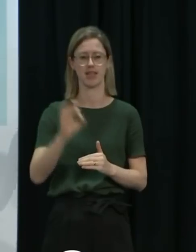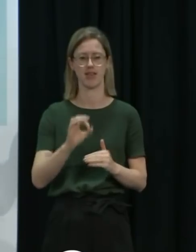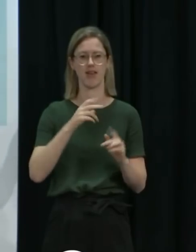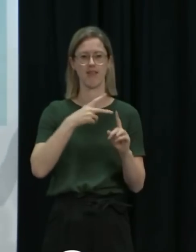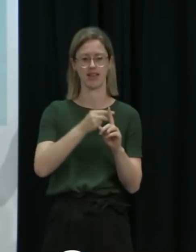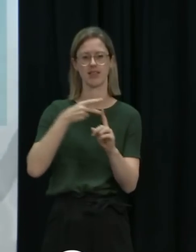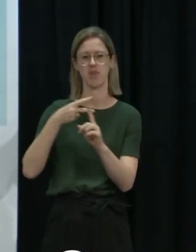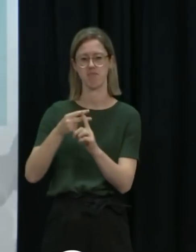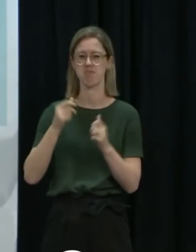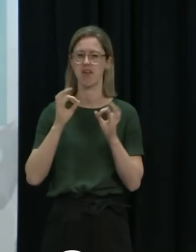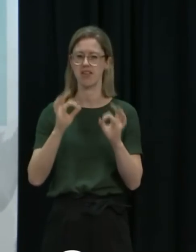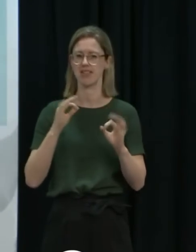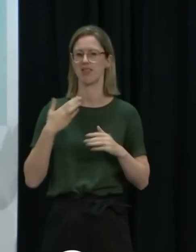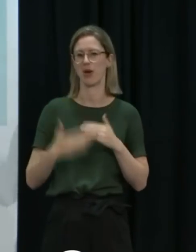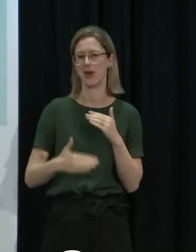That's fantastic progress.